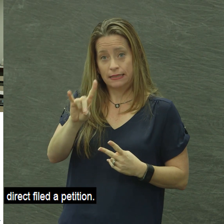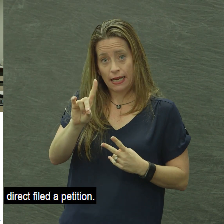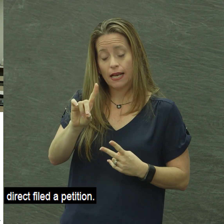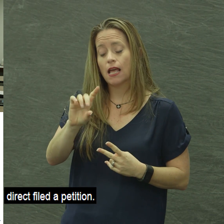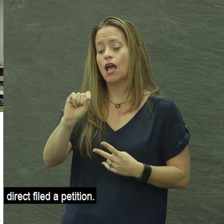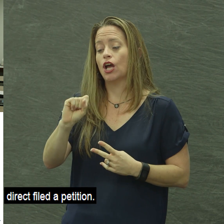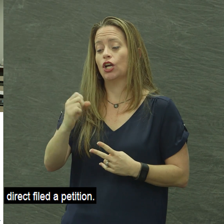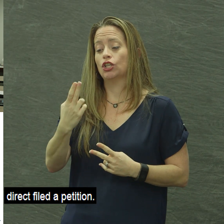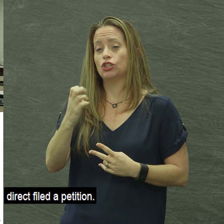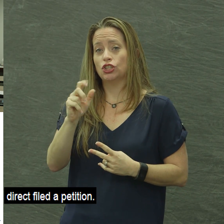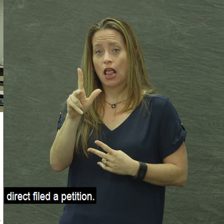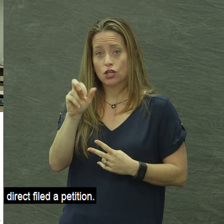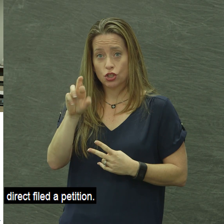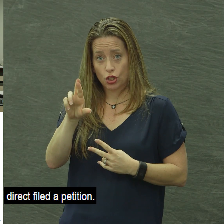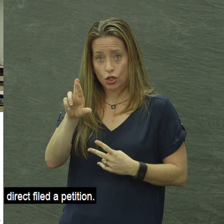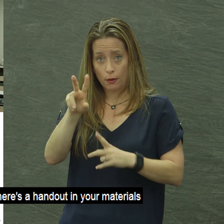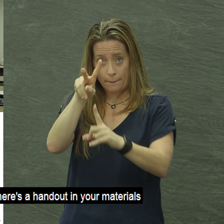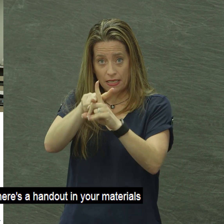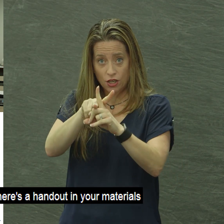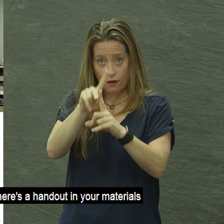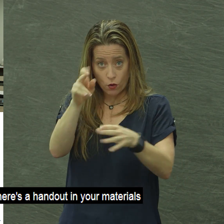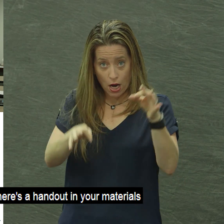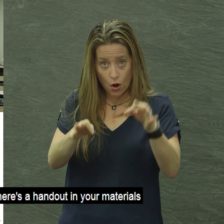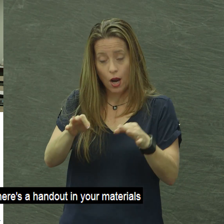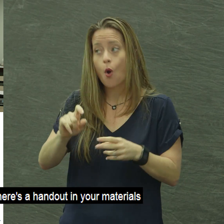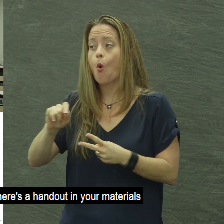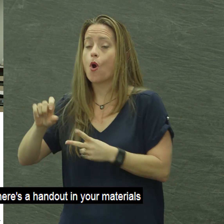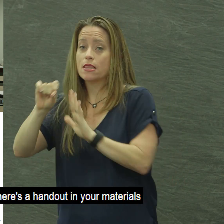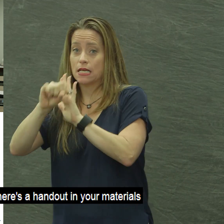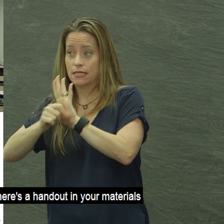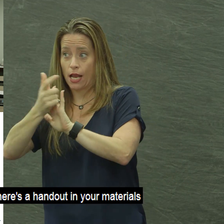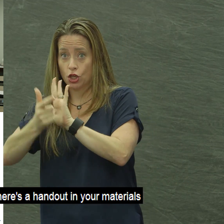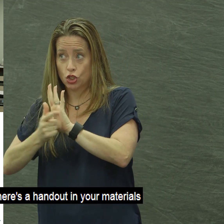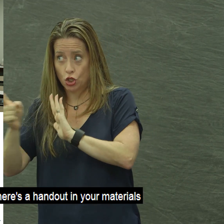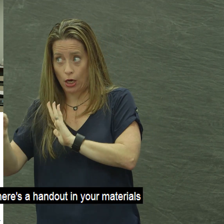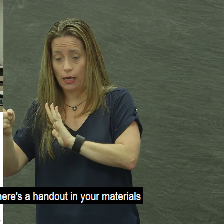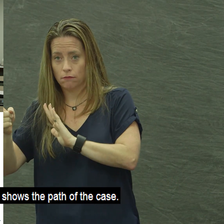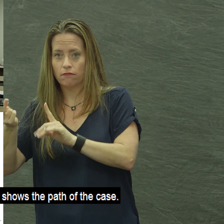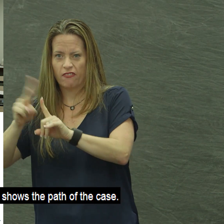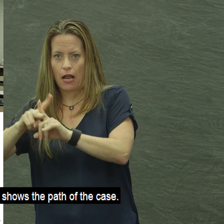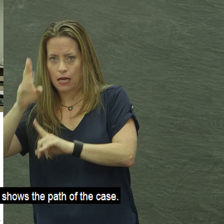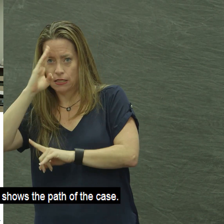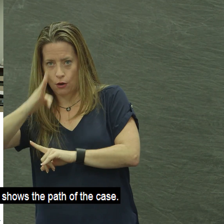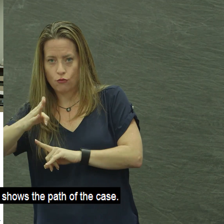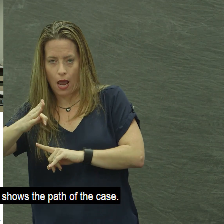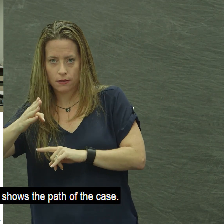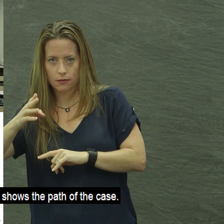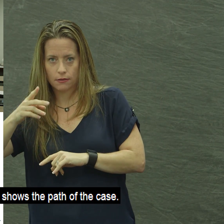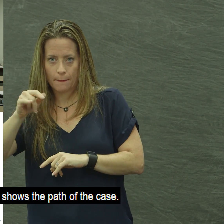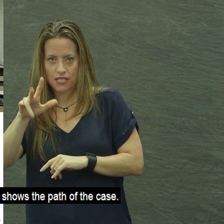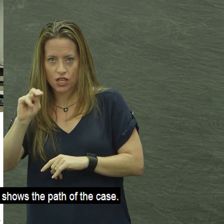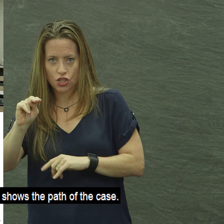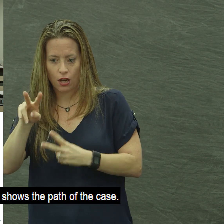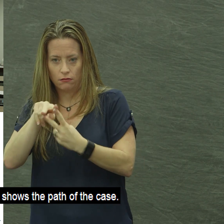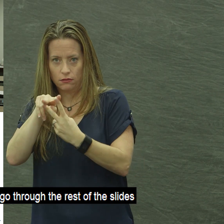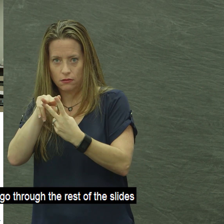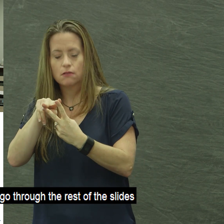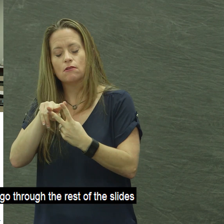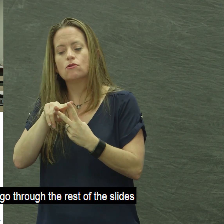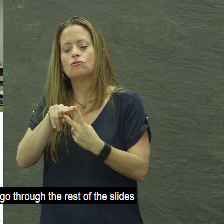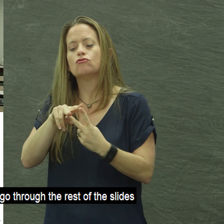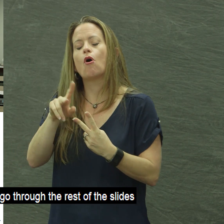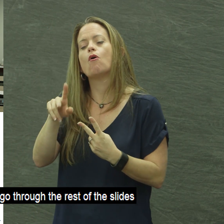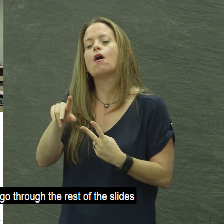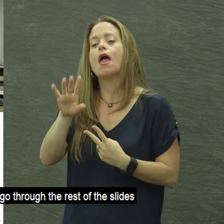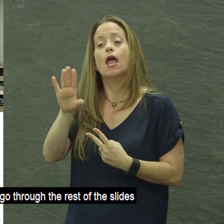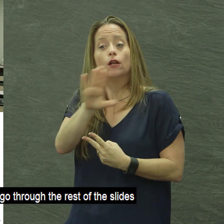direct filed a petition. So, and there's a handout in your materials that shows the path of the case. So